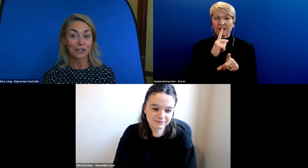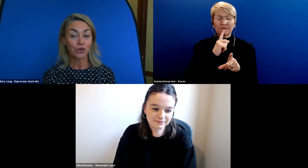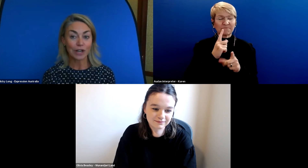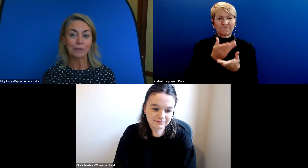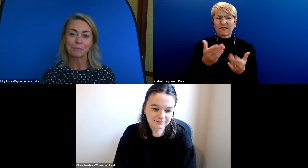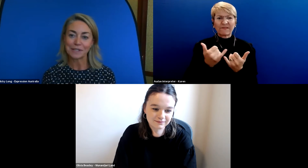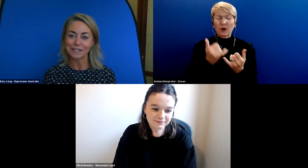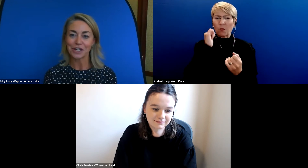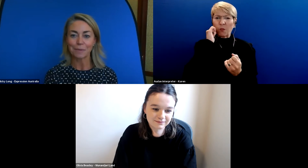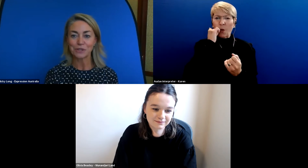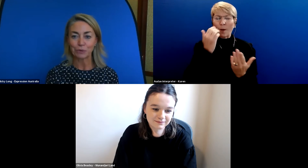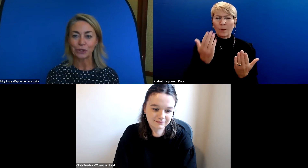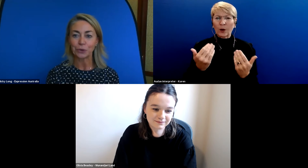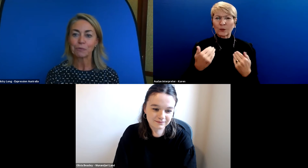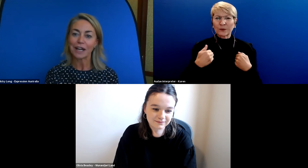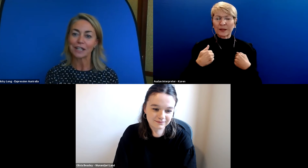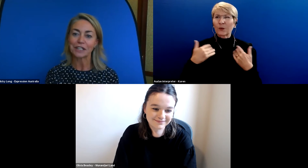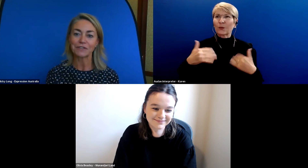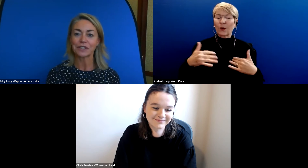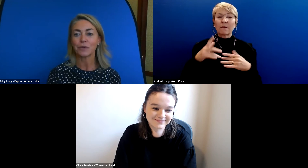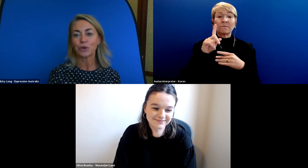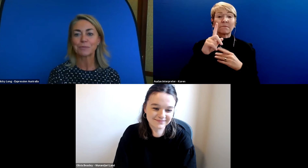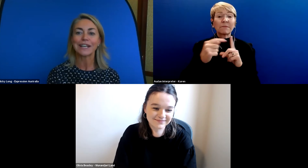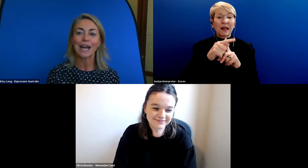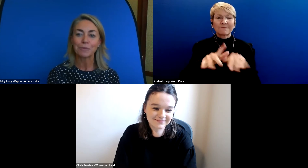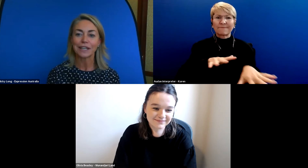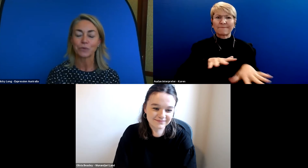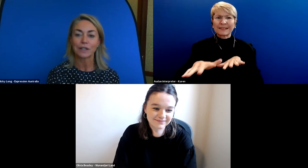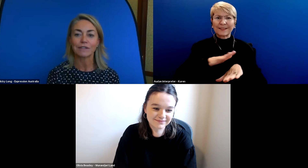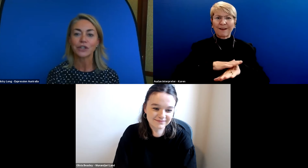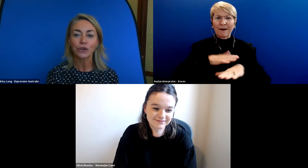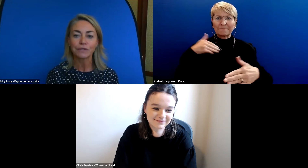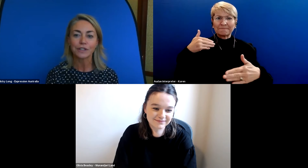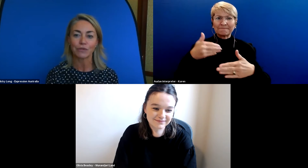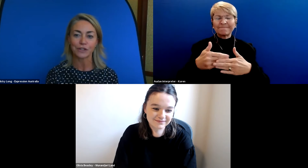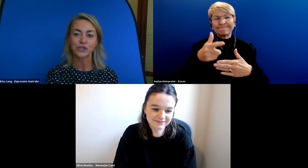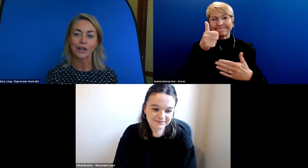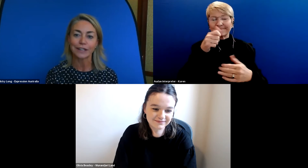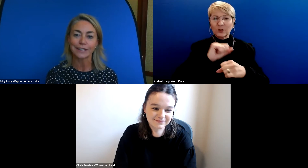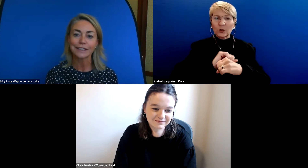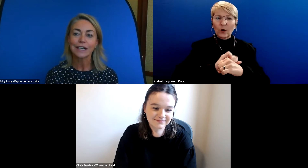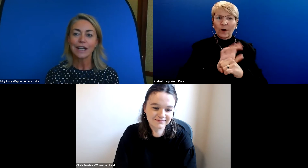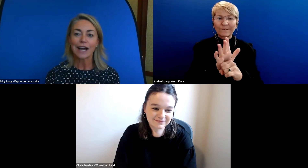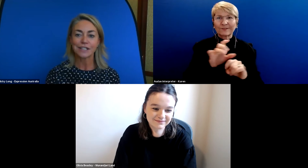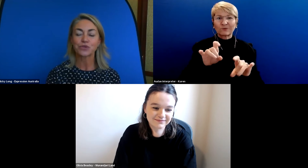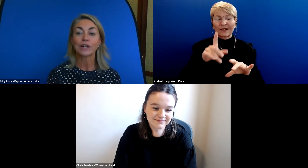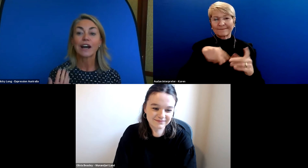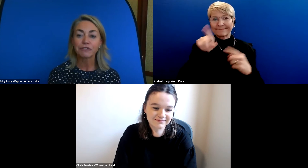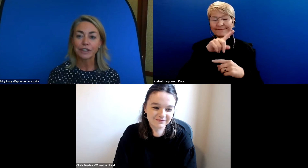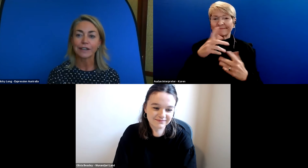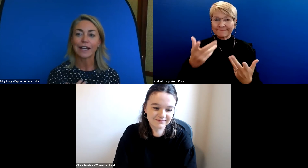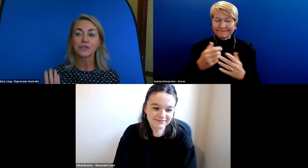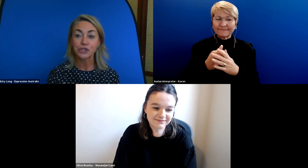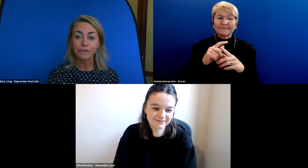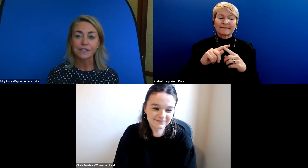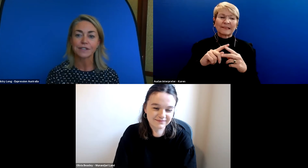been an incredibly busy time as well, given what's been happening with COVID around Australia, us